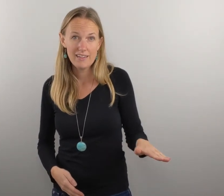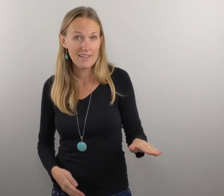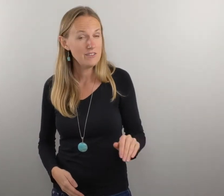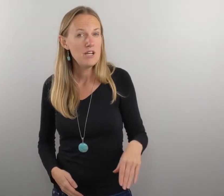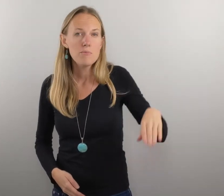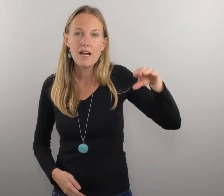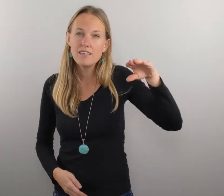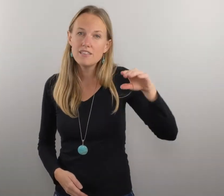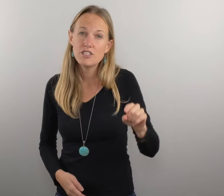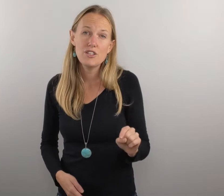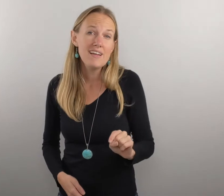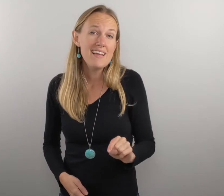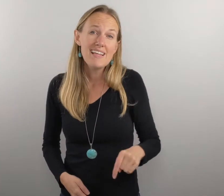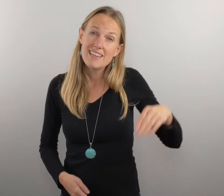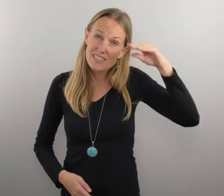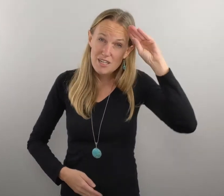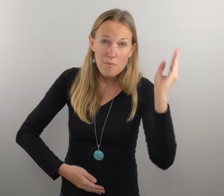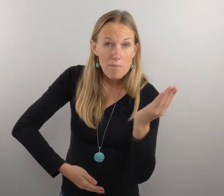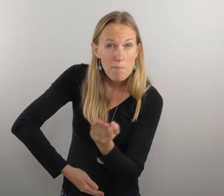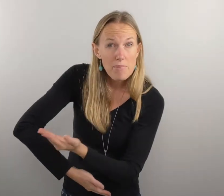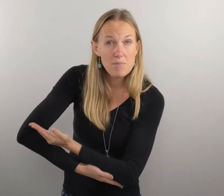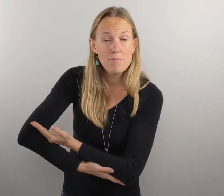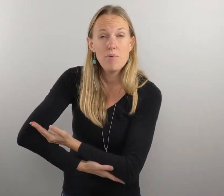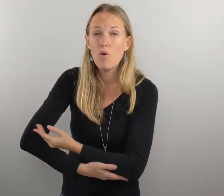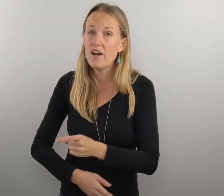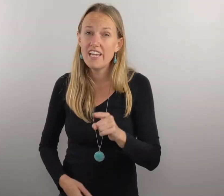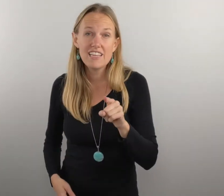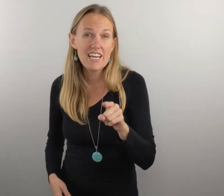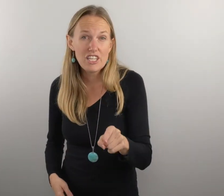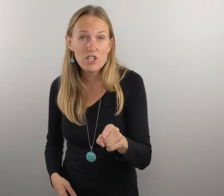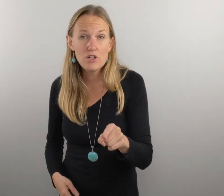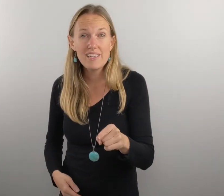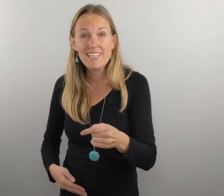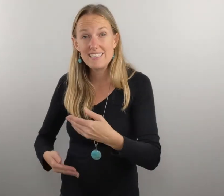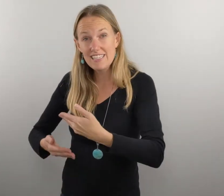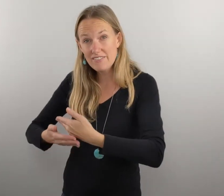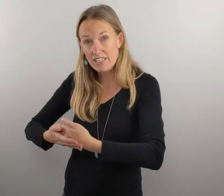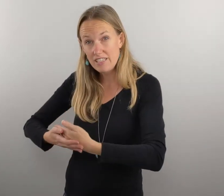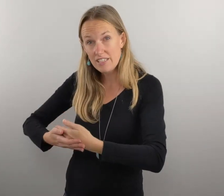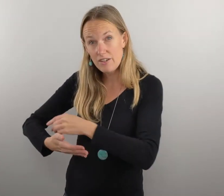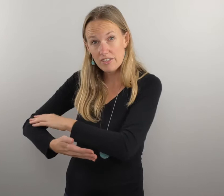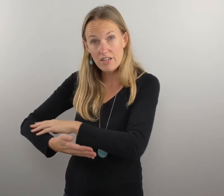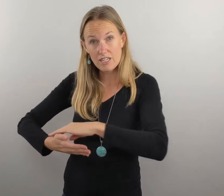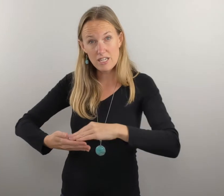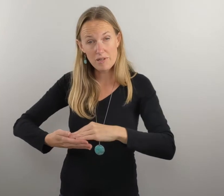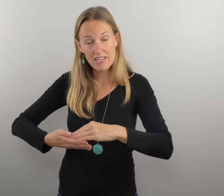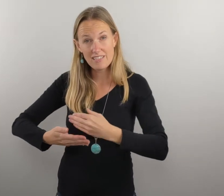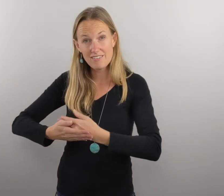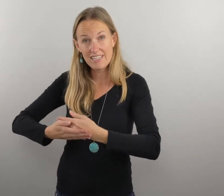Okay, but I'm gonna do this baby boy that you and then delivered. You have your non-dominant hand out like